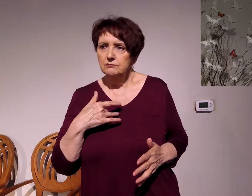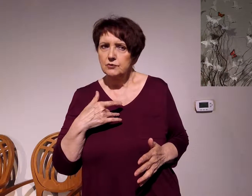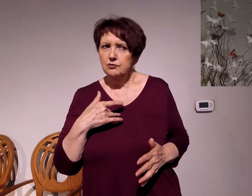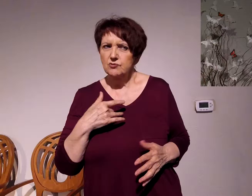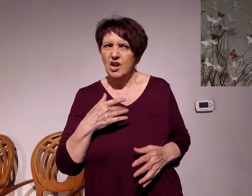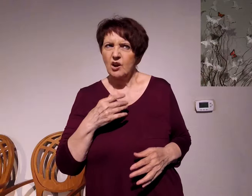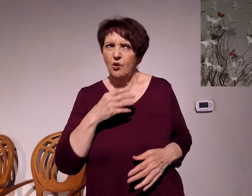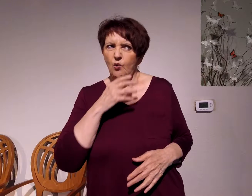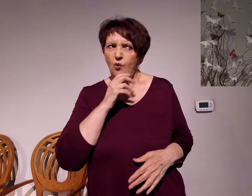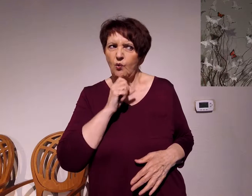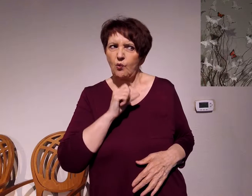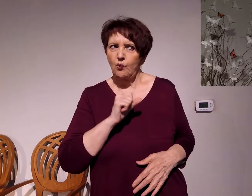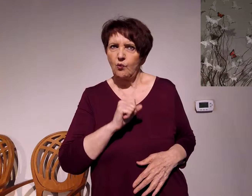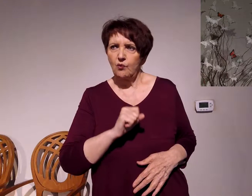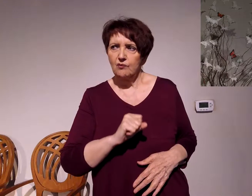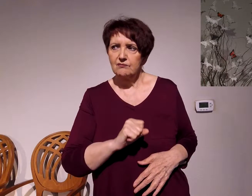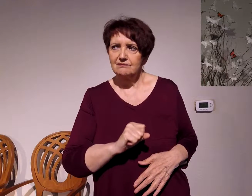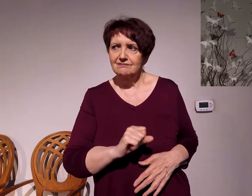we're getting older.